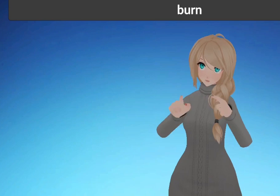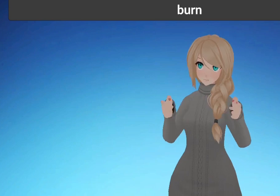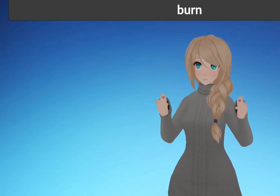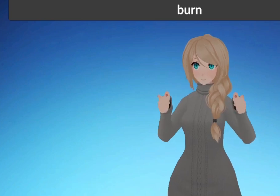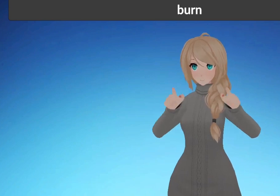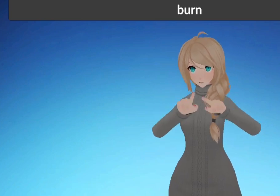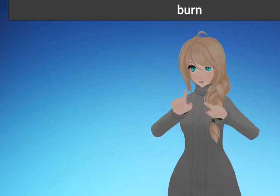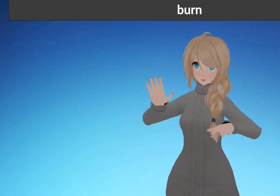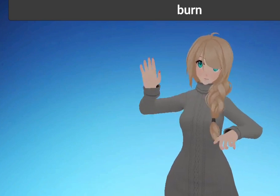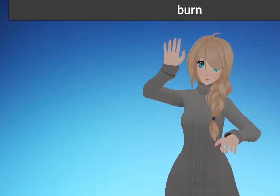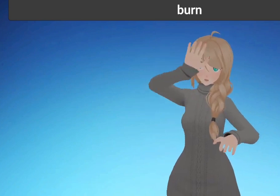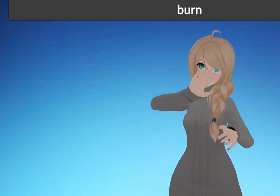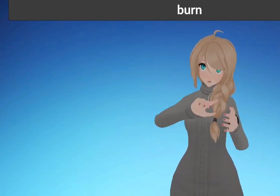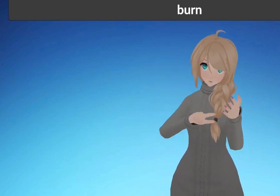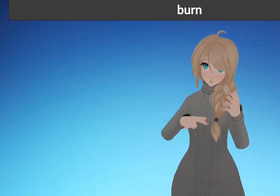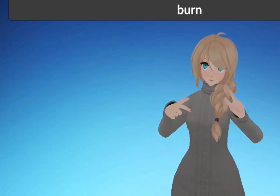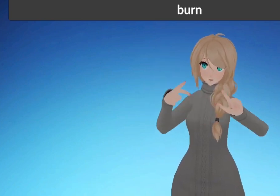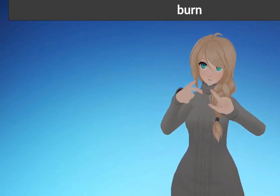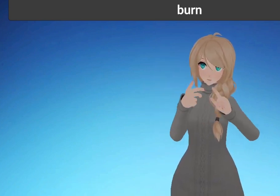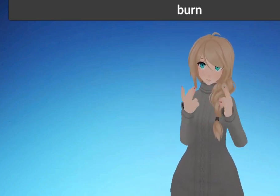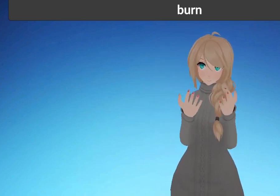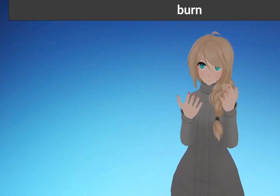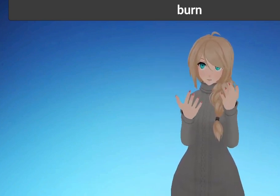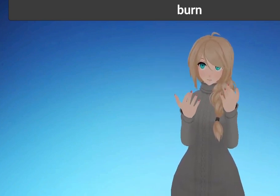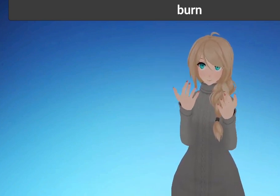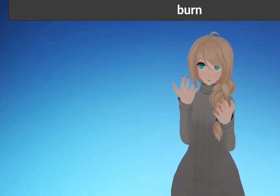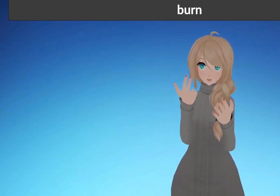most comments are over UK is Bon.